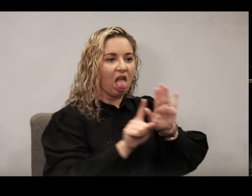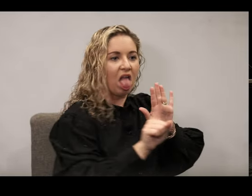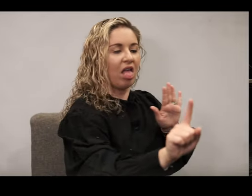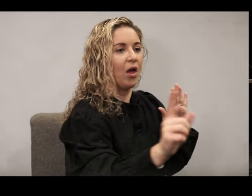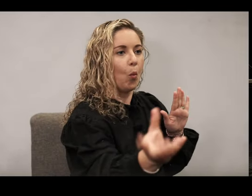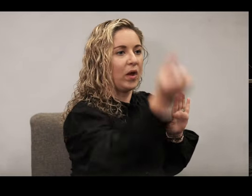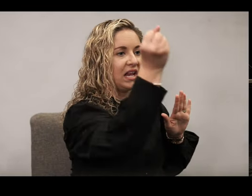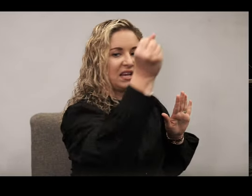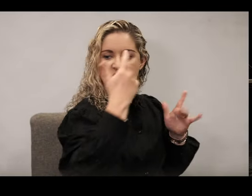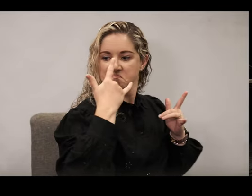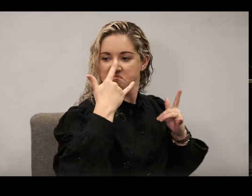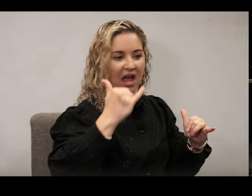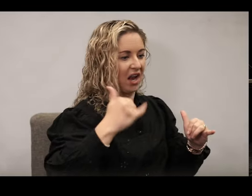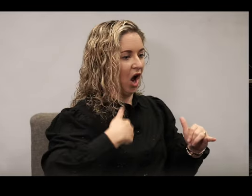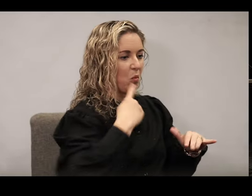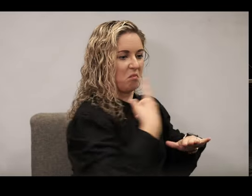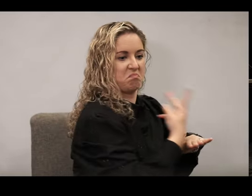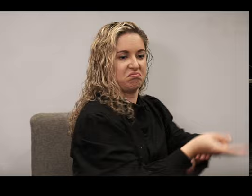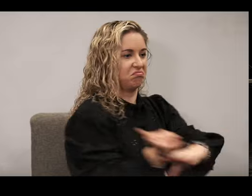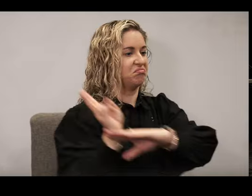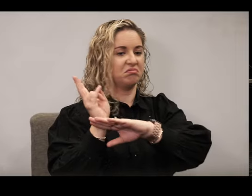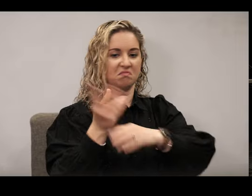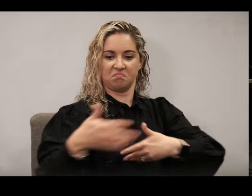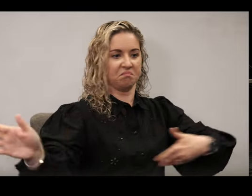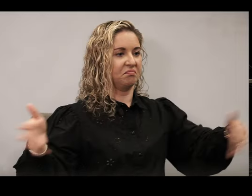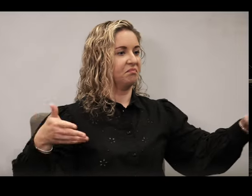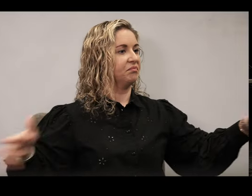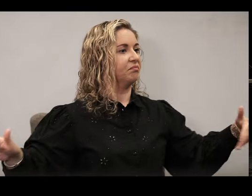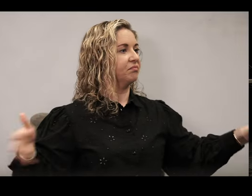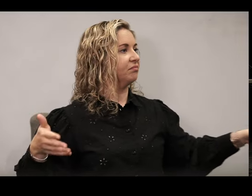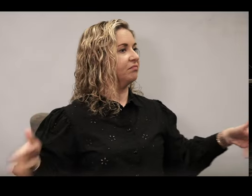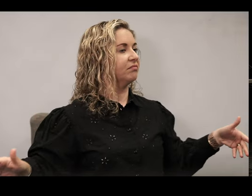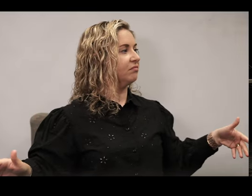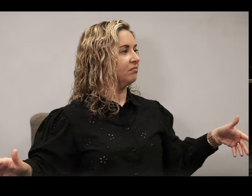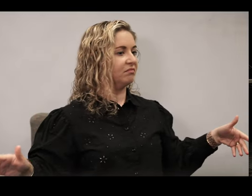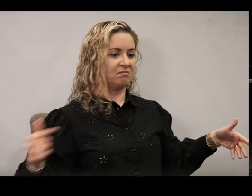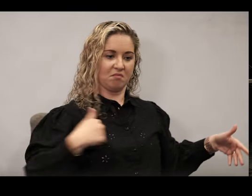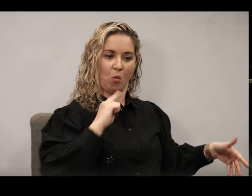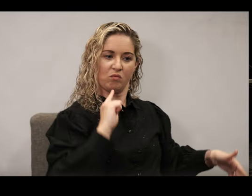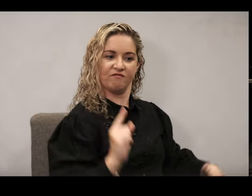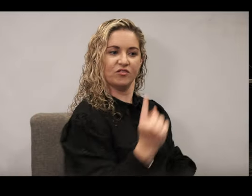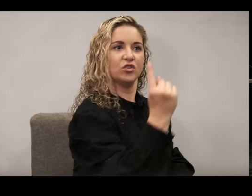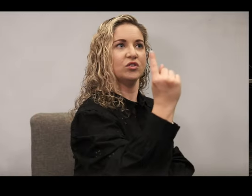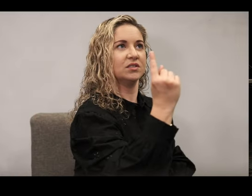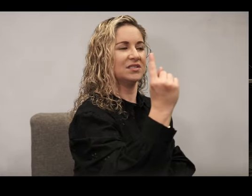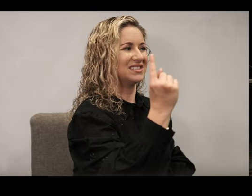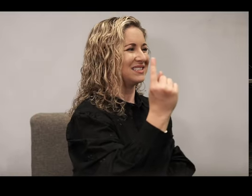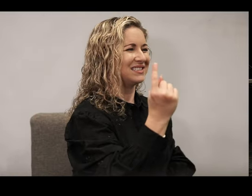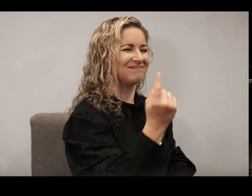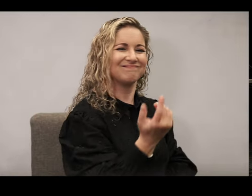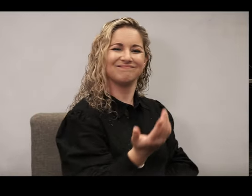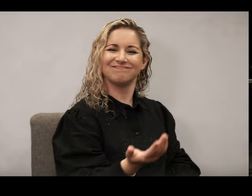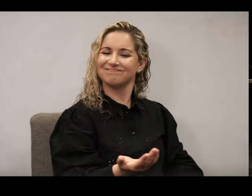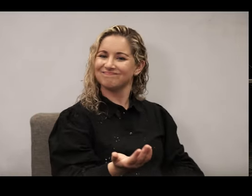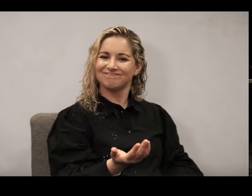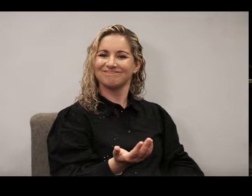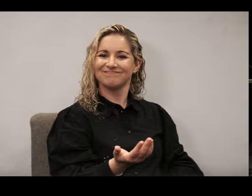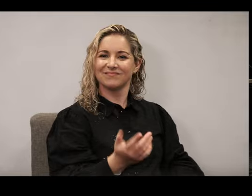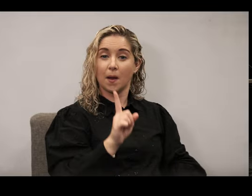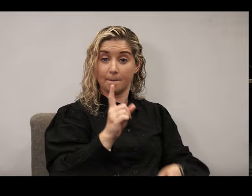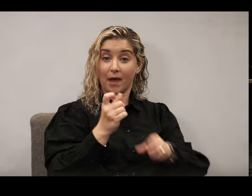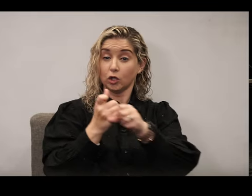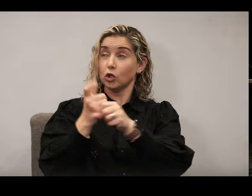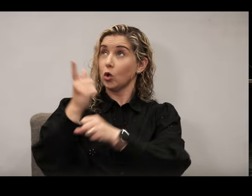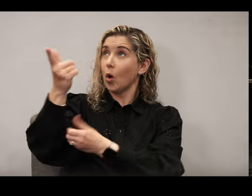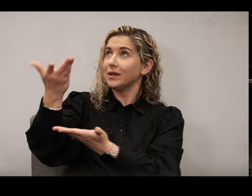you, because I will tear you apart. In contrast, the Bible paints a beautiful picture of equality and worth and dignity as